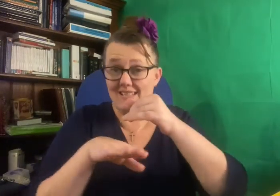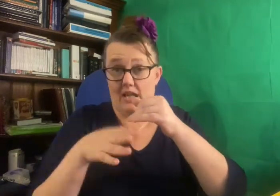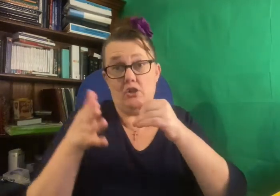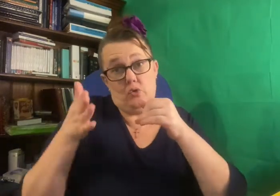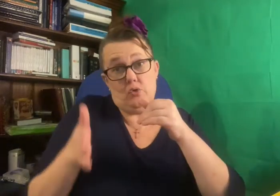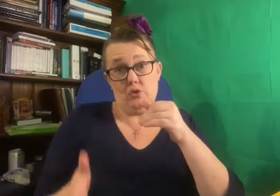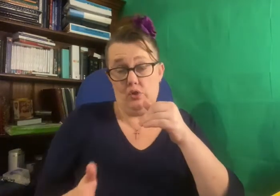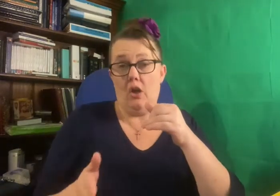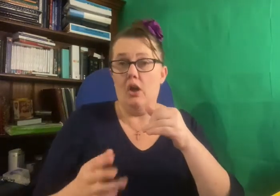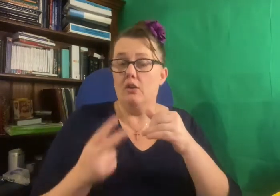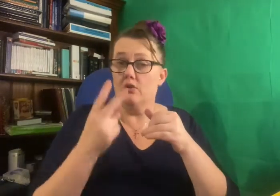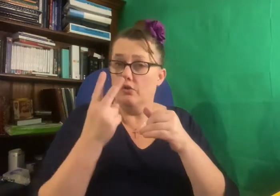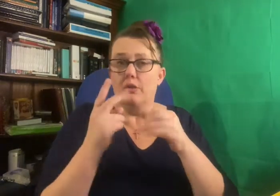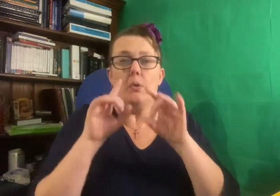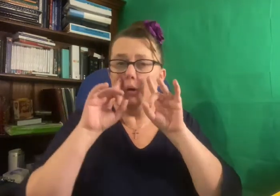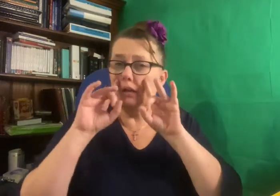and then you have the shadow side.